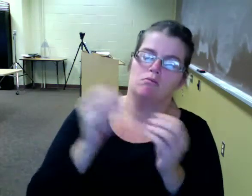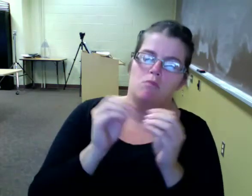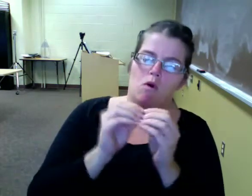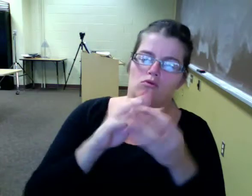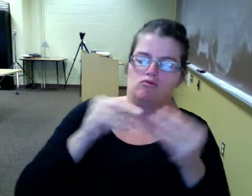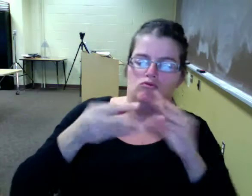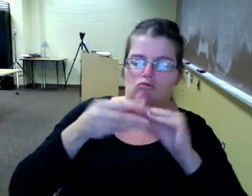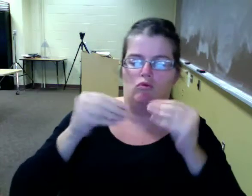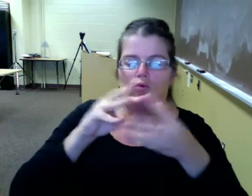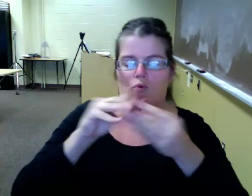guy.